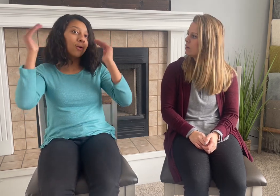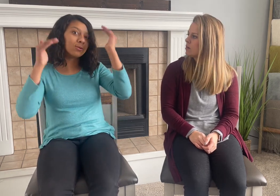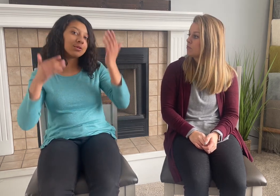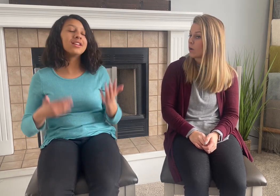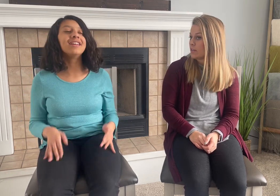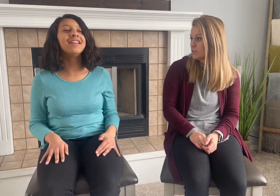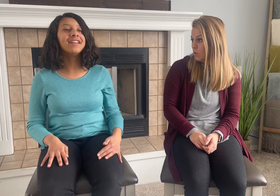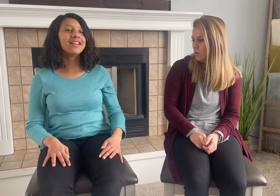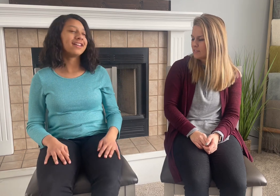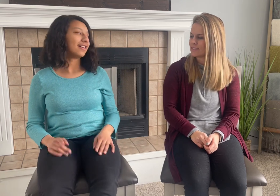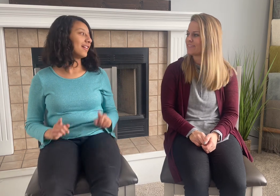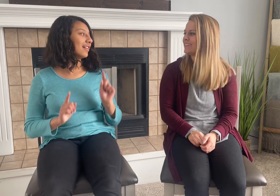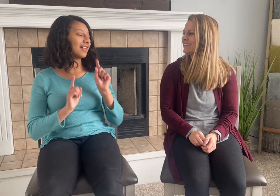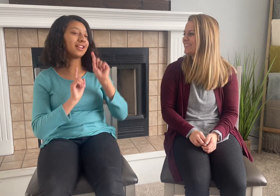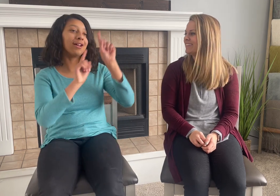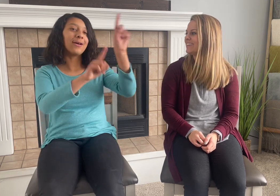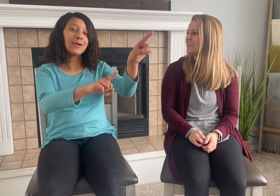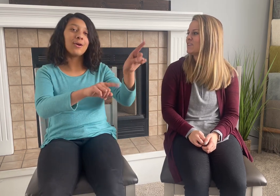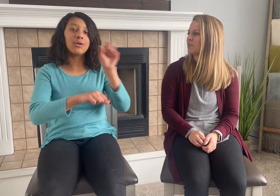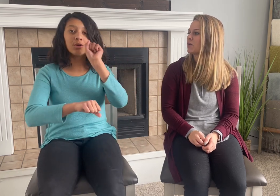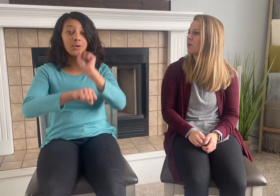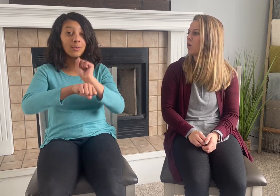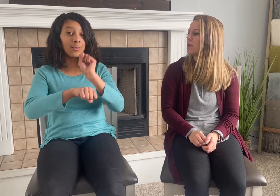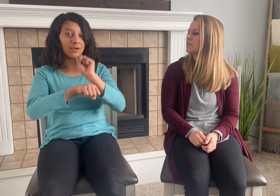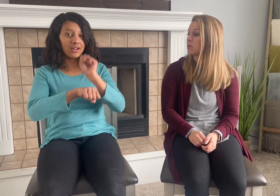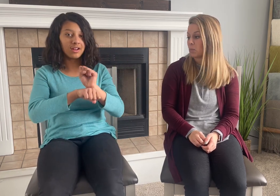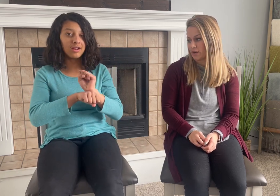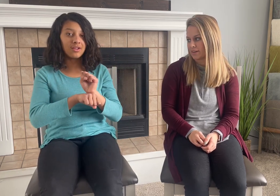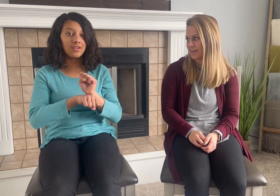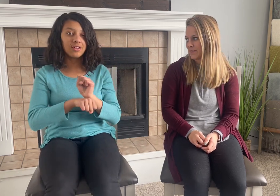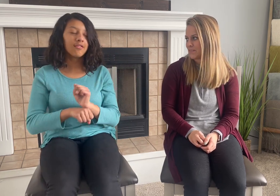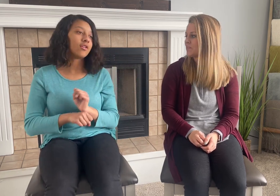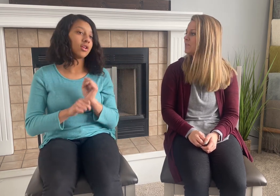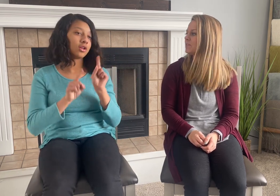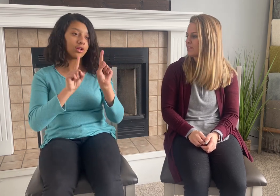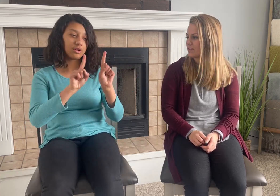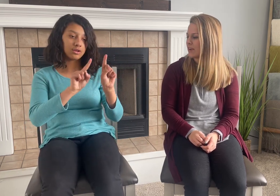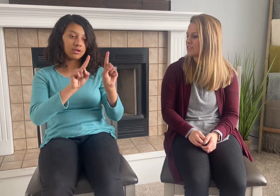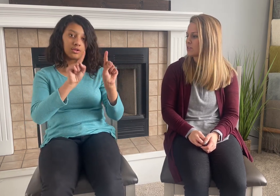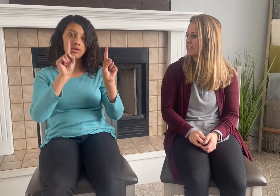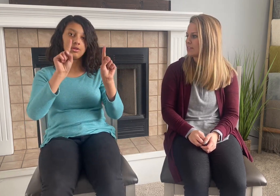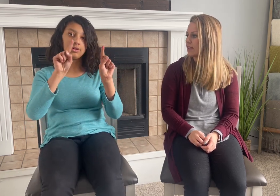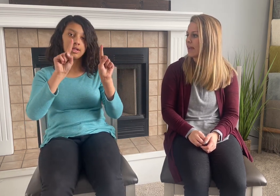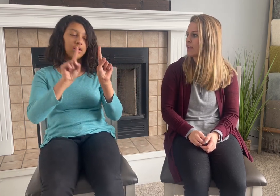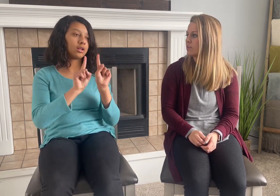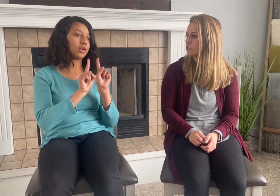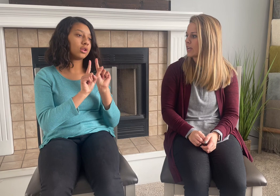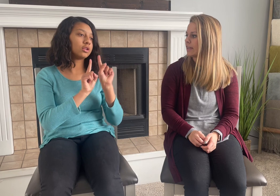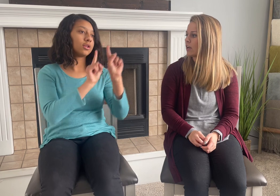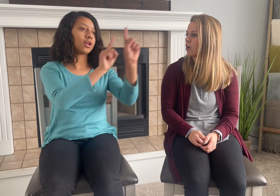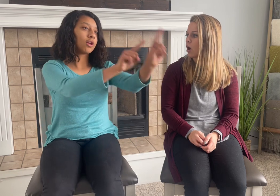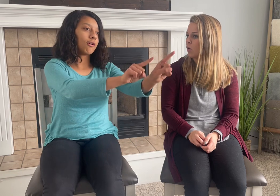For adults, we're going to work, right? So this, again, you're signing go.